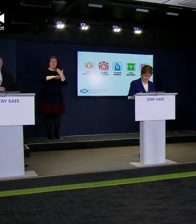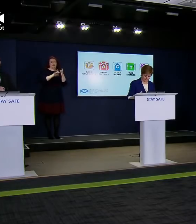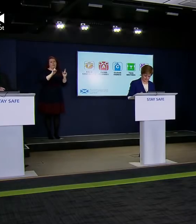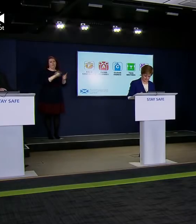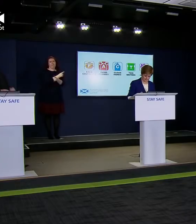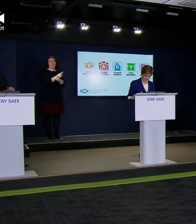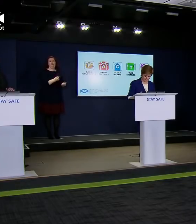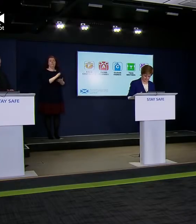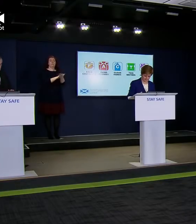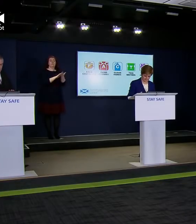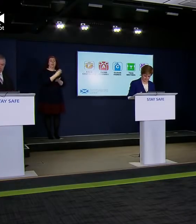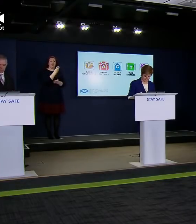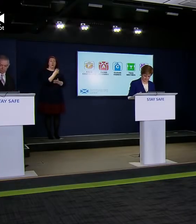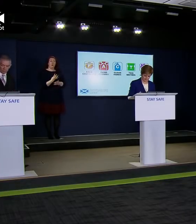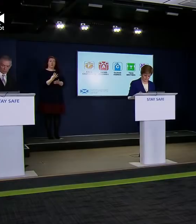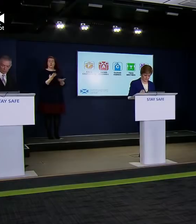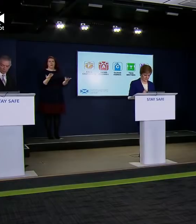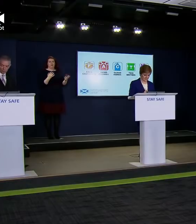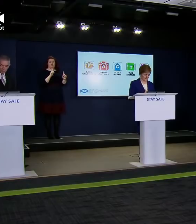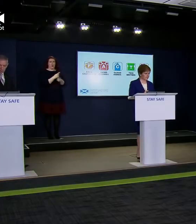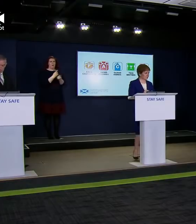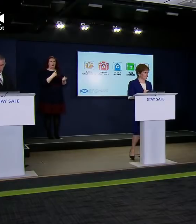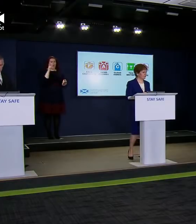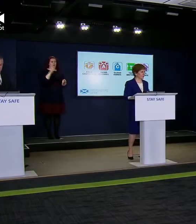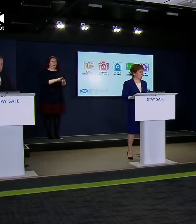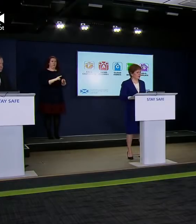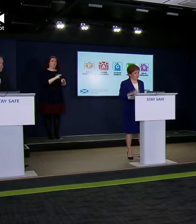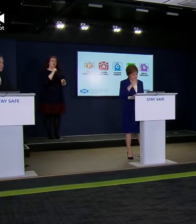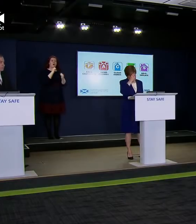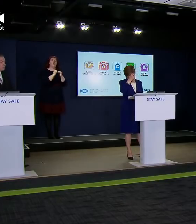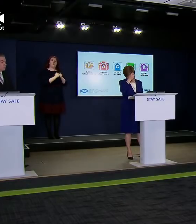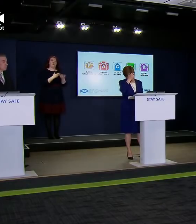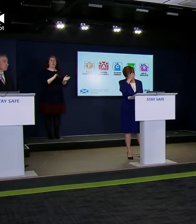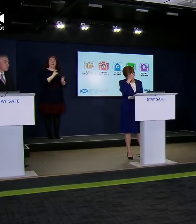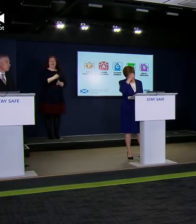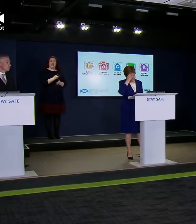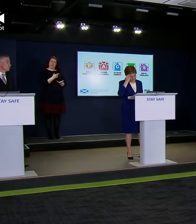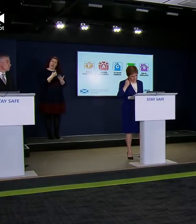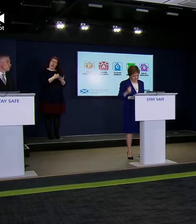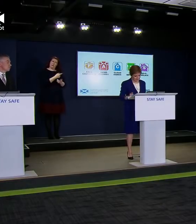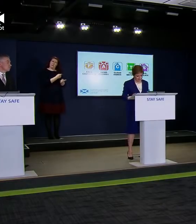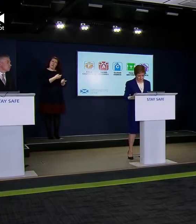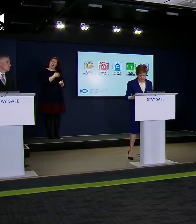by up to 3/4, and so it's just not worth reopening. So what will you do to help them?